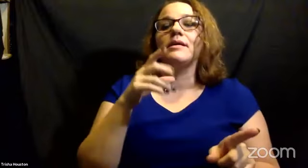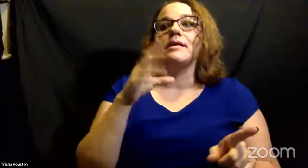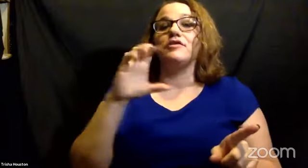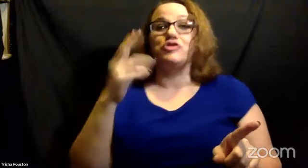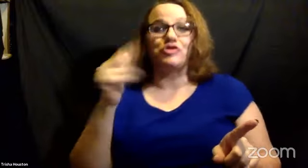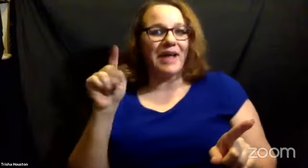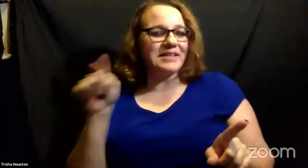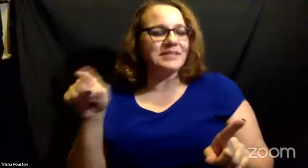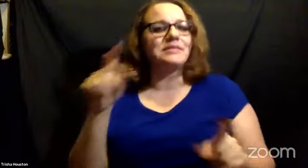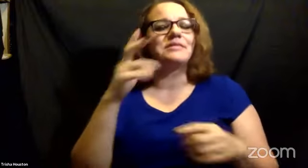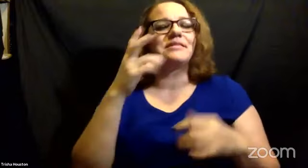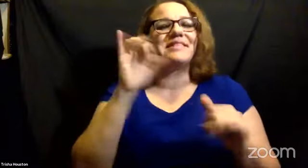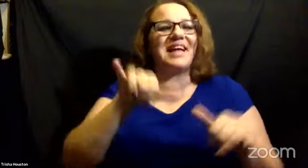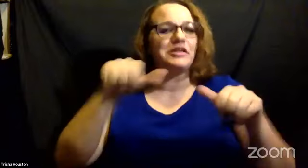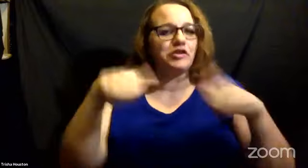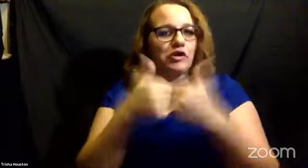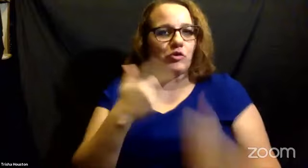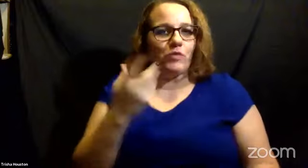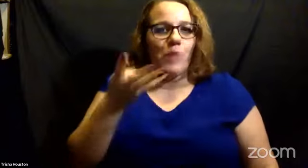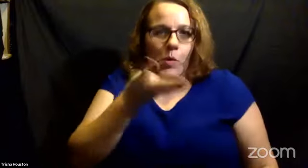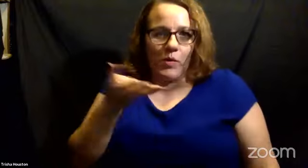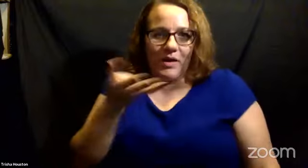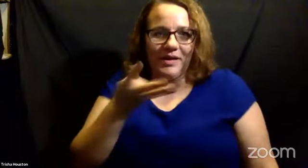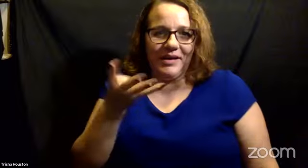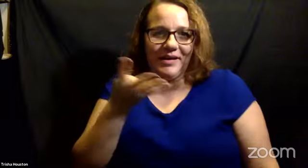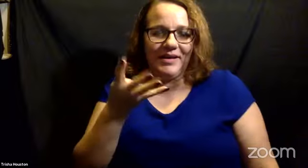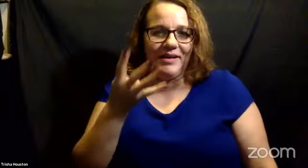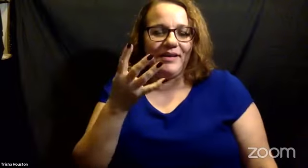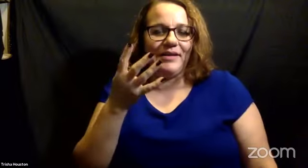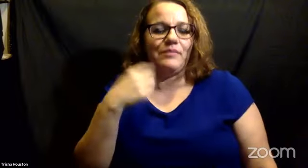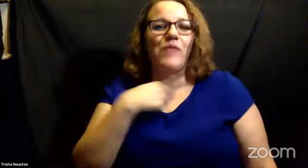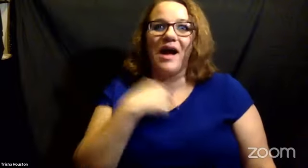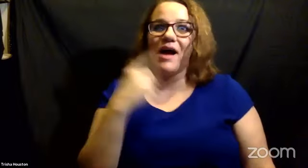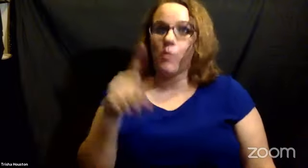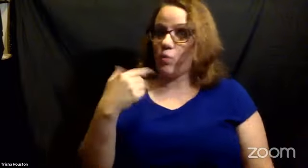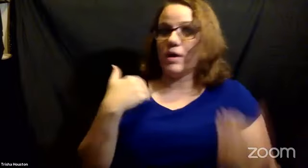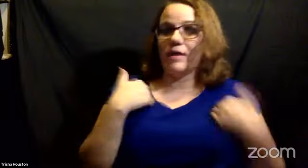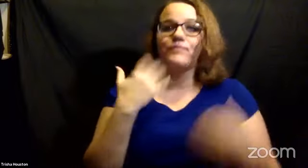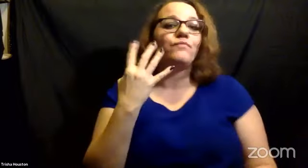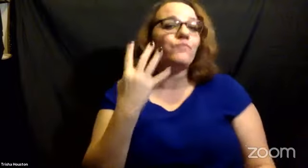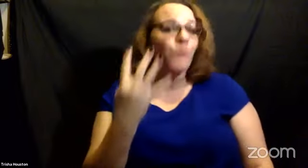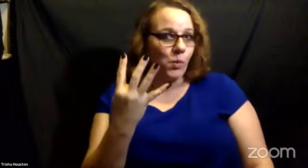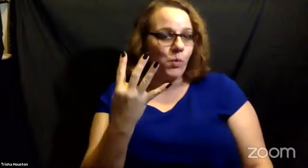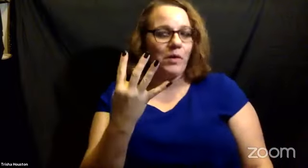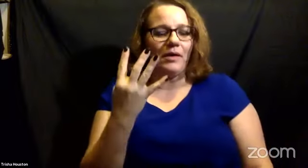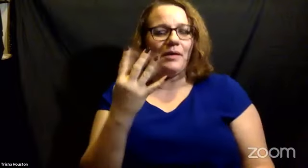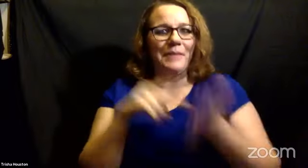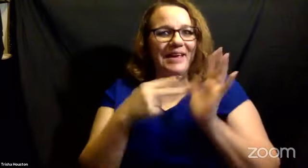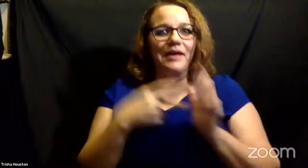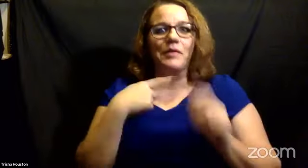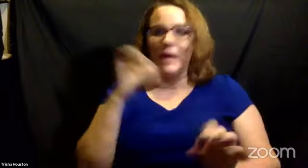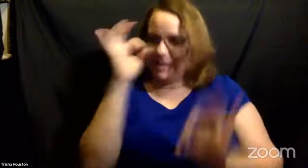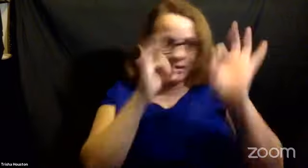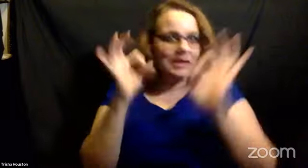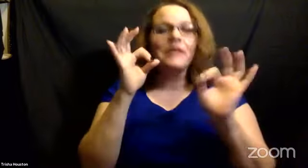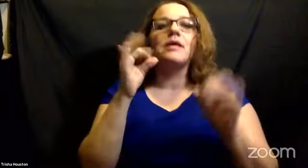Just saying in terms of moderators and chatting, it's been a challenge. There is 4 of us. We have 4 board